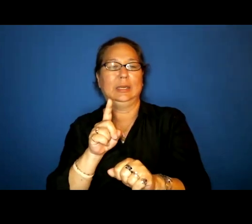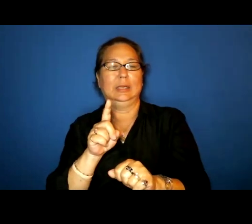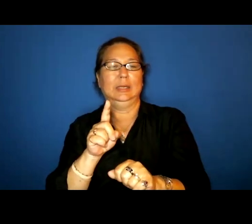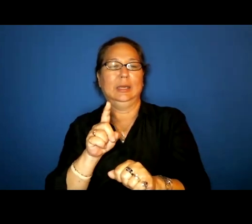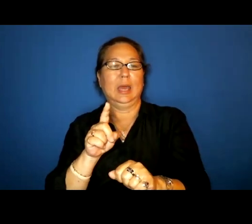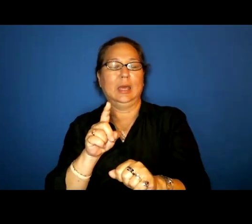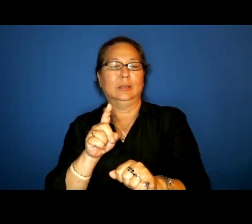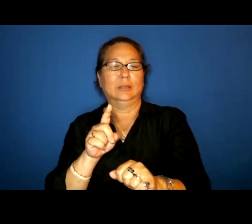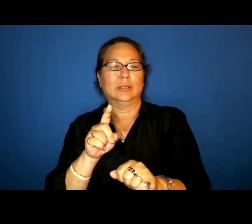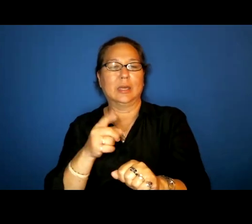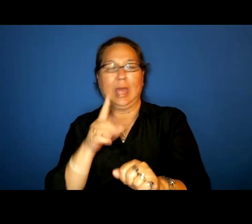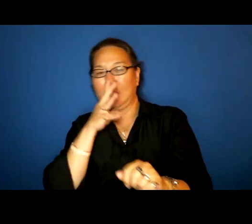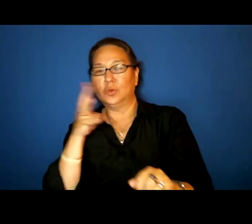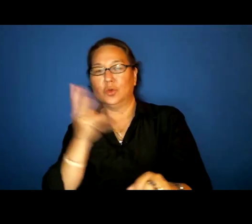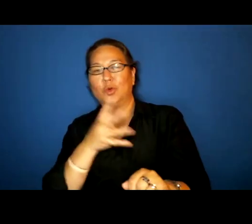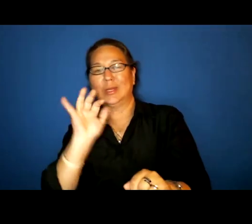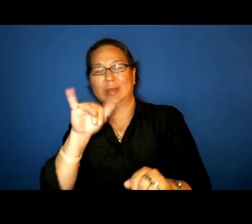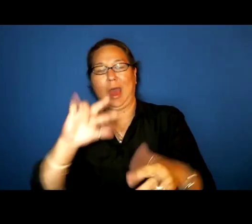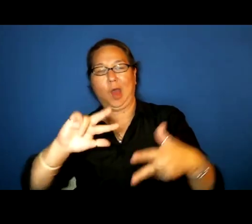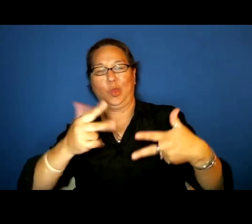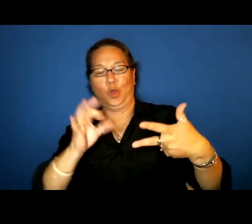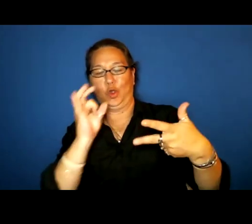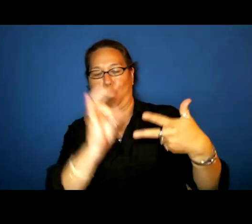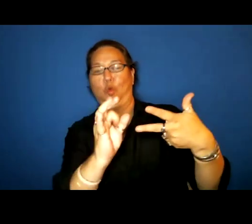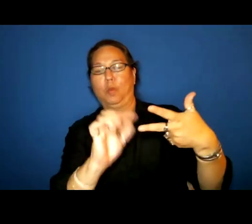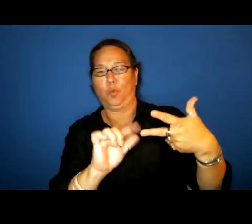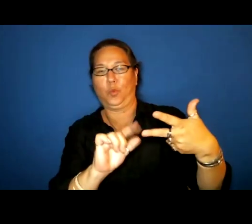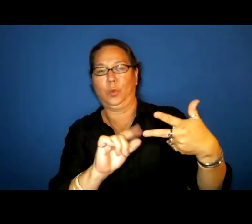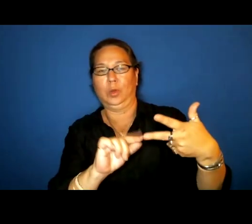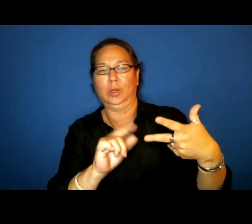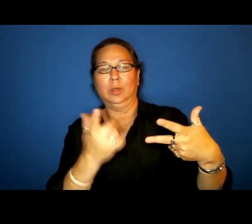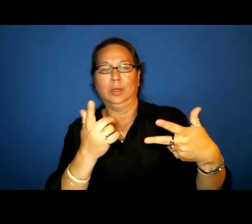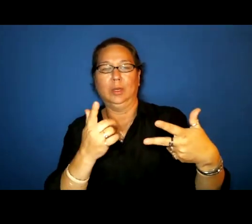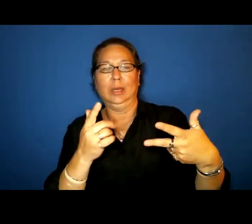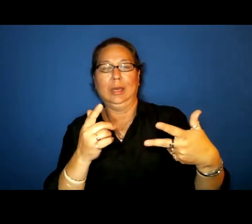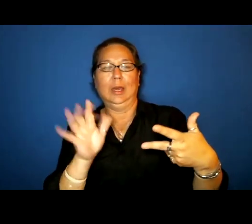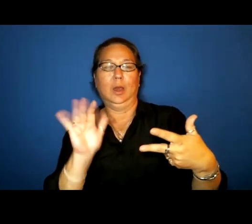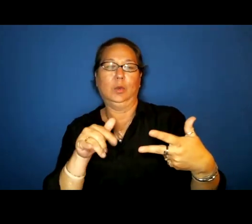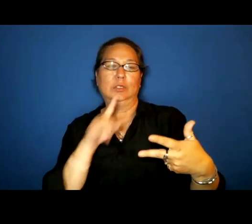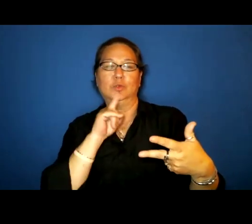generating a student body that better reflects the demographics of the city.